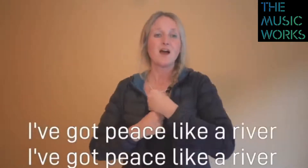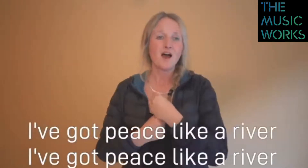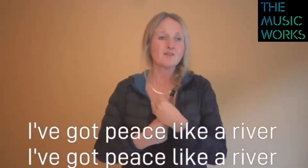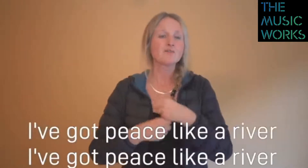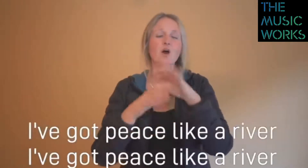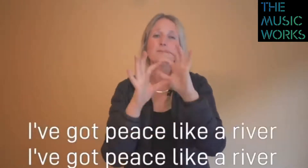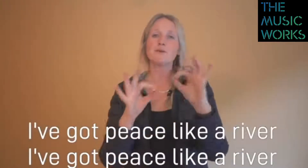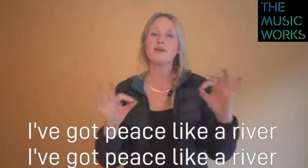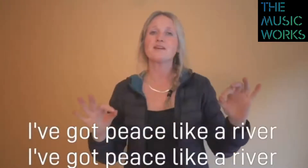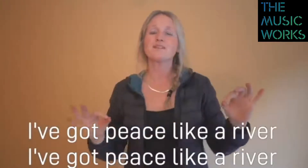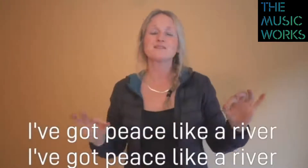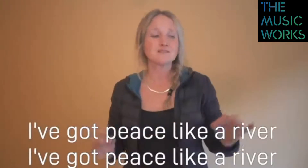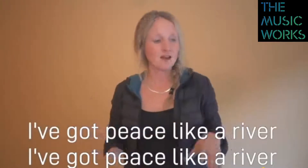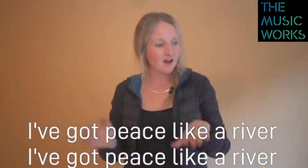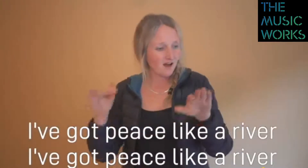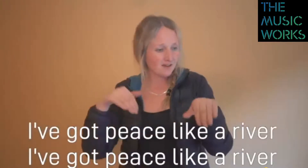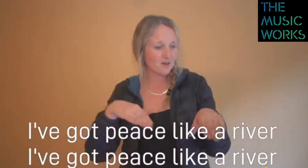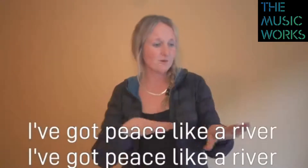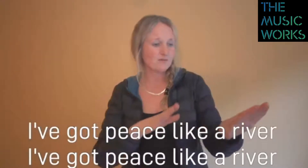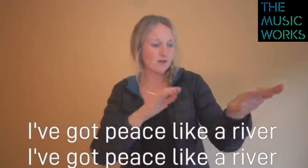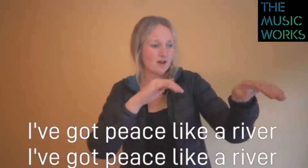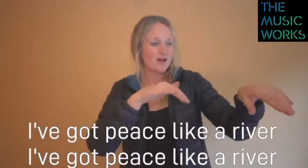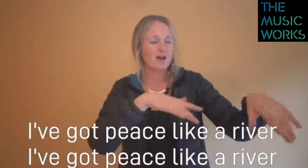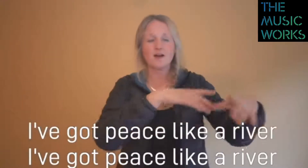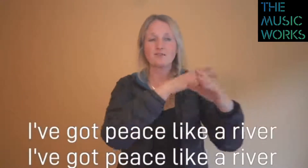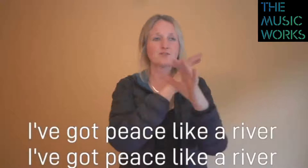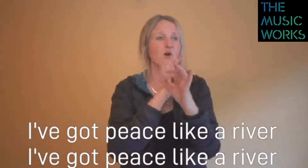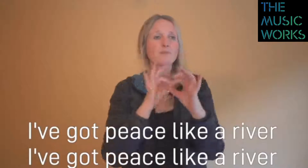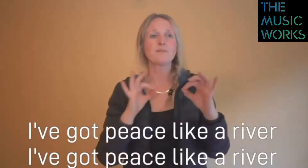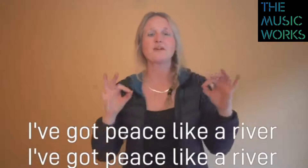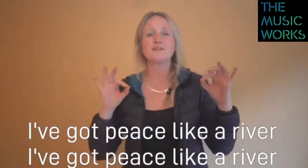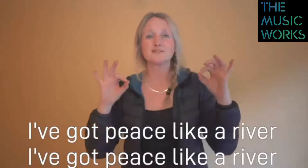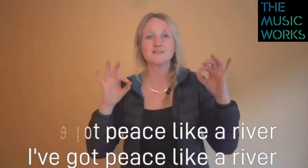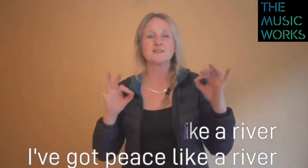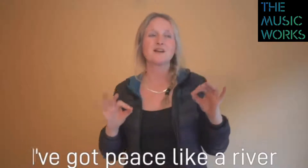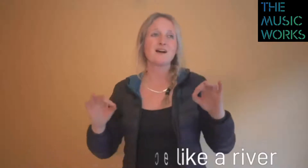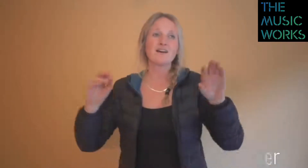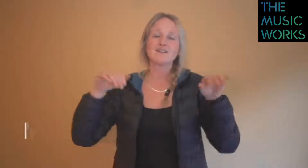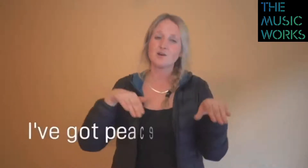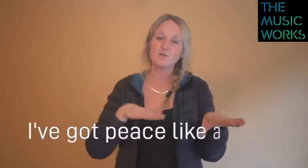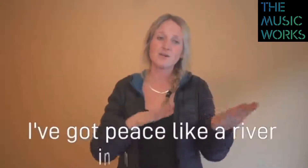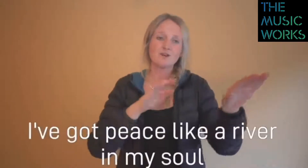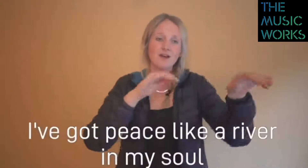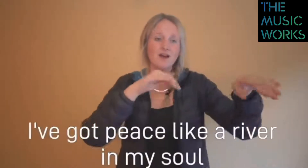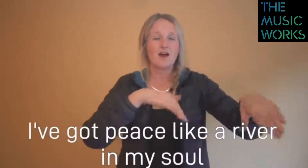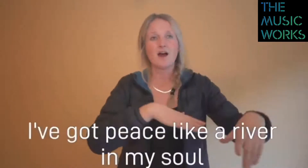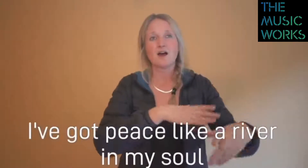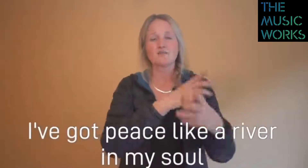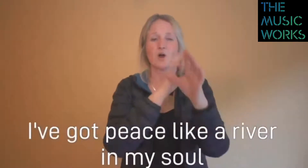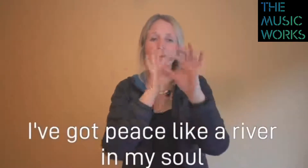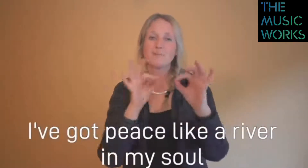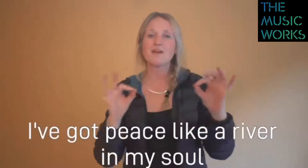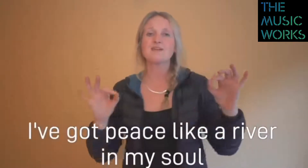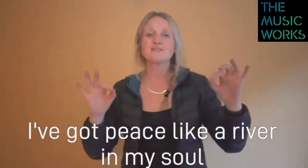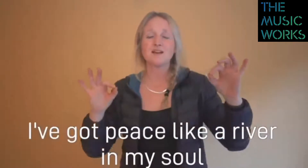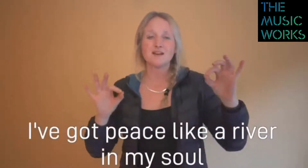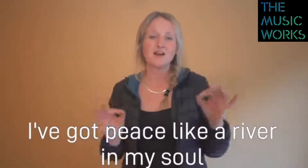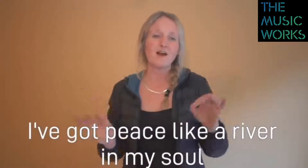I've got peace like a river. I've got peace like a river. I've got peace like